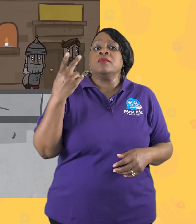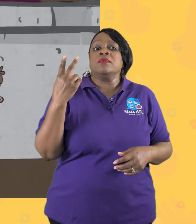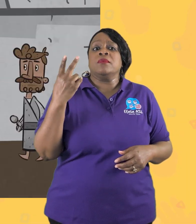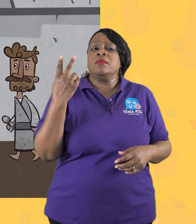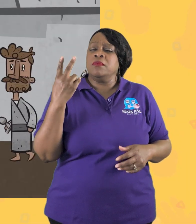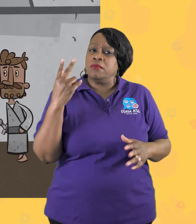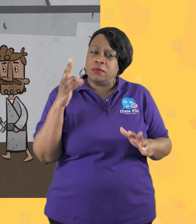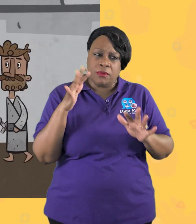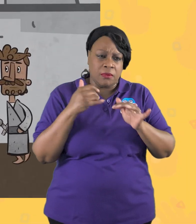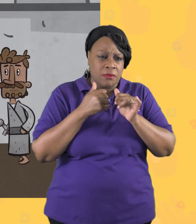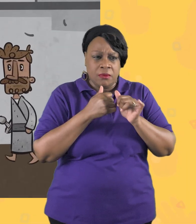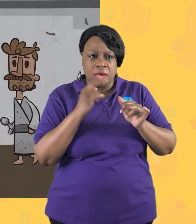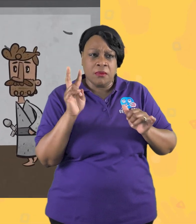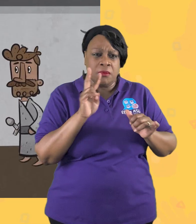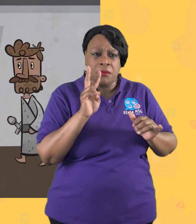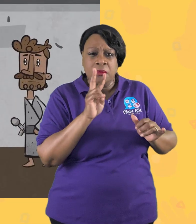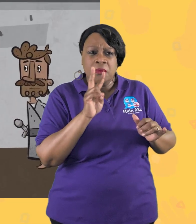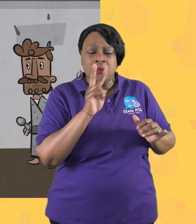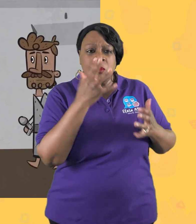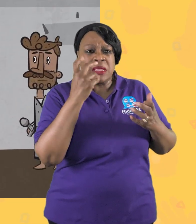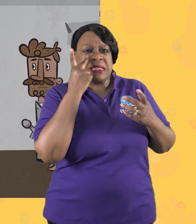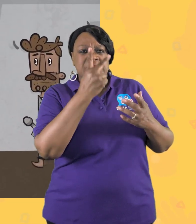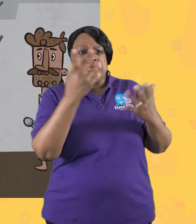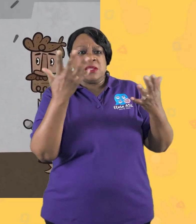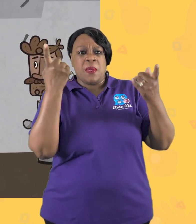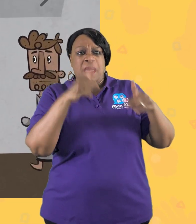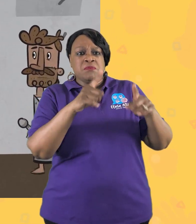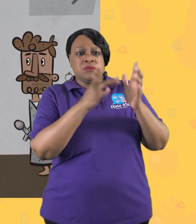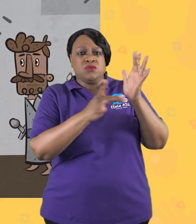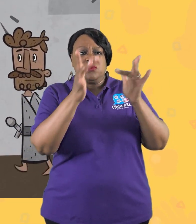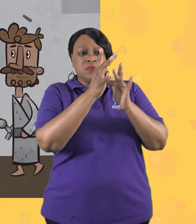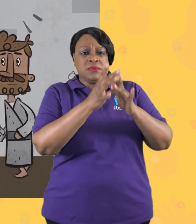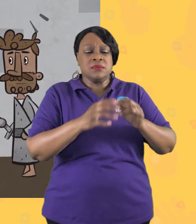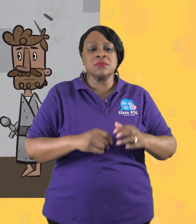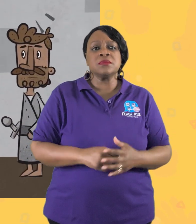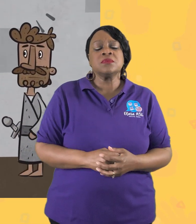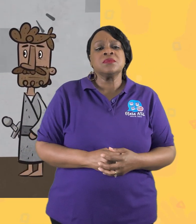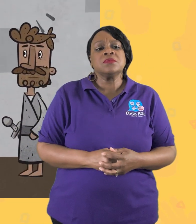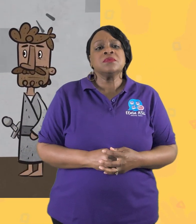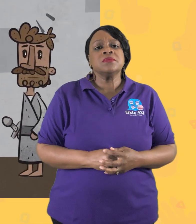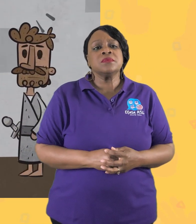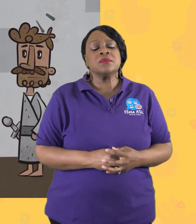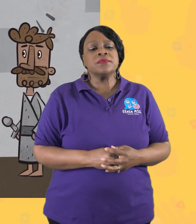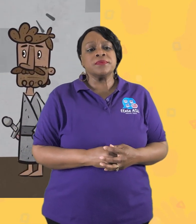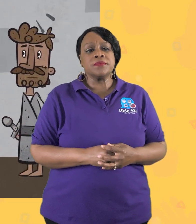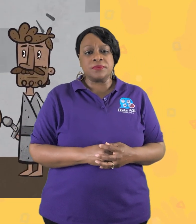away to the house of the high priest. Peter and another disciple followed them.